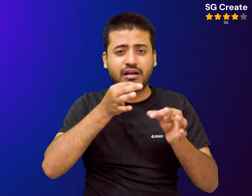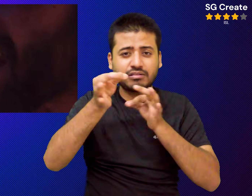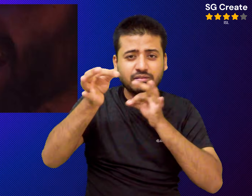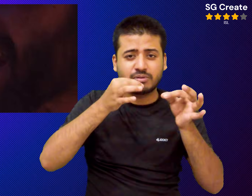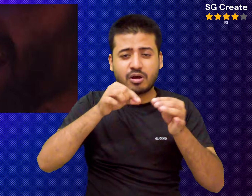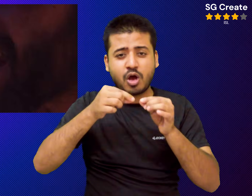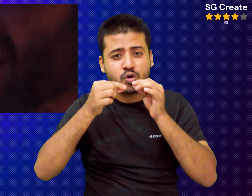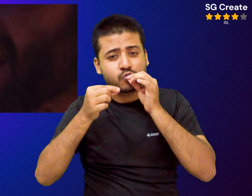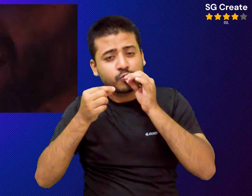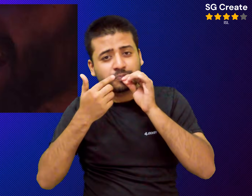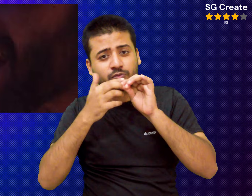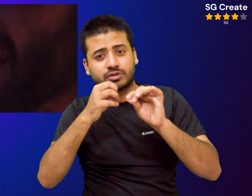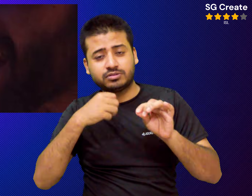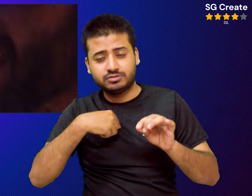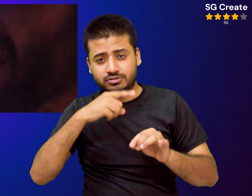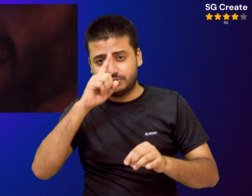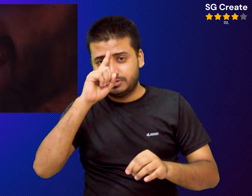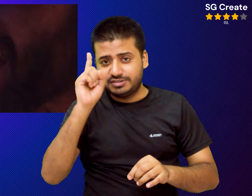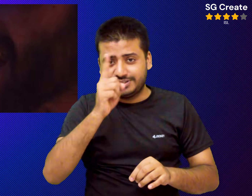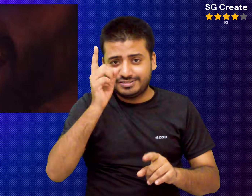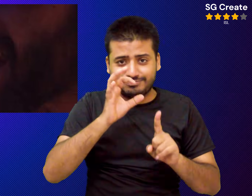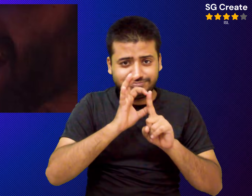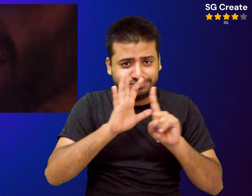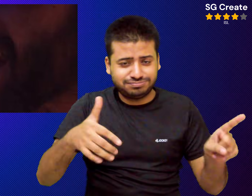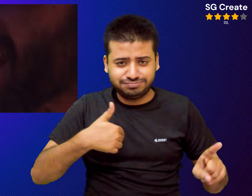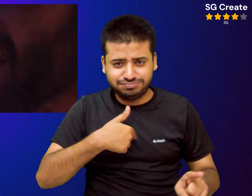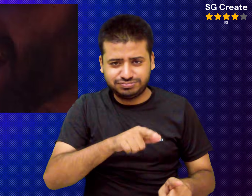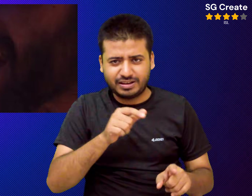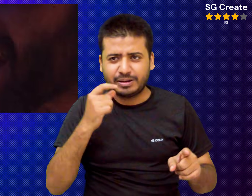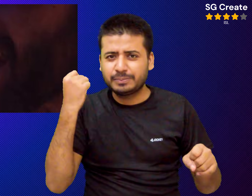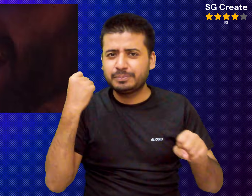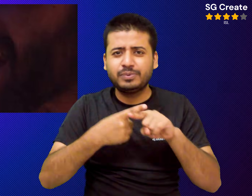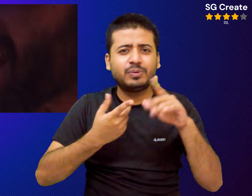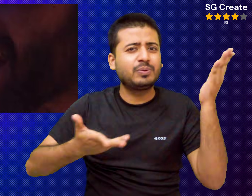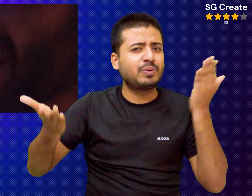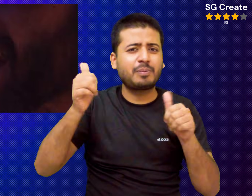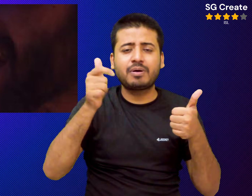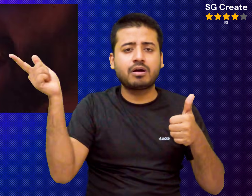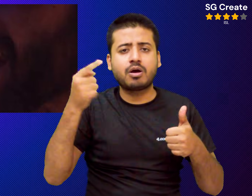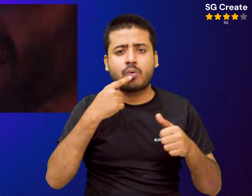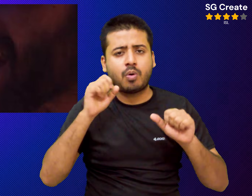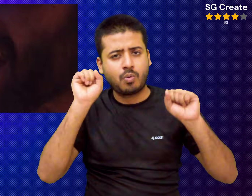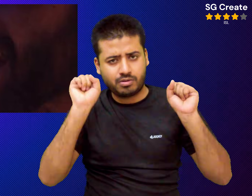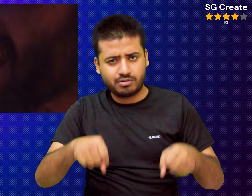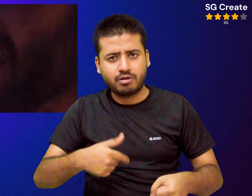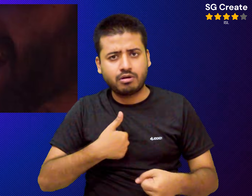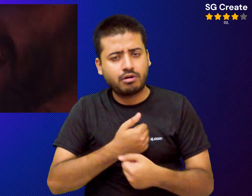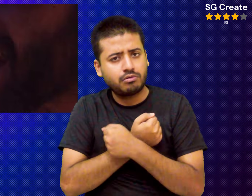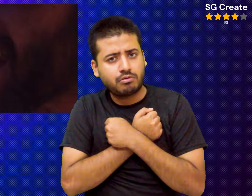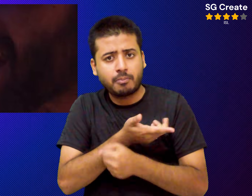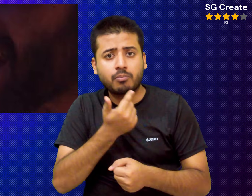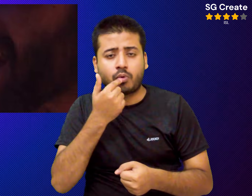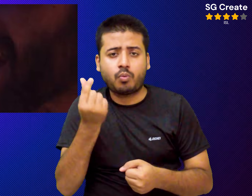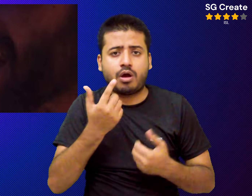to the development of new antibiotics, especially in the face of increasing antimicrobial resistance.